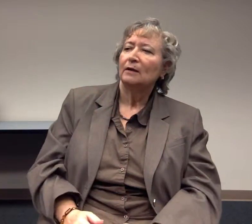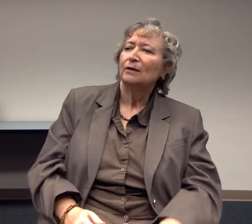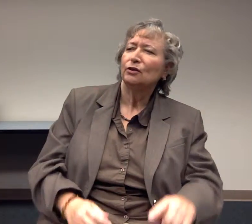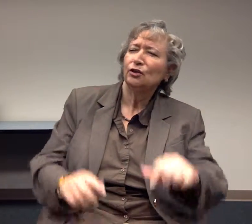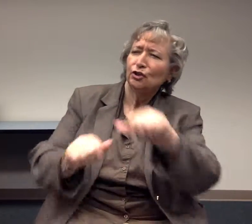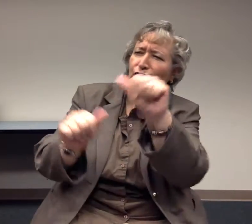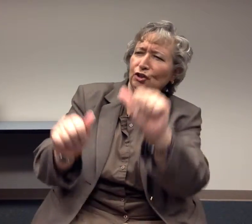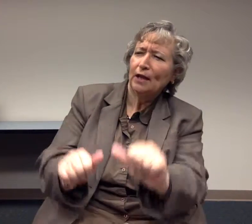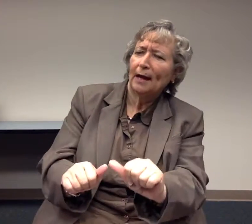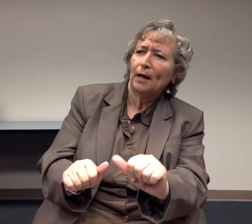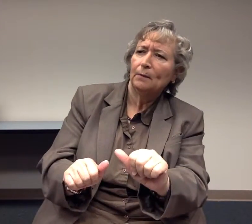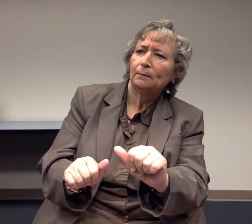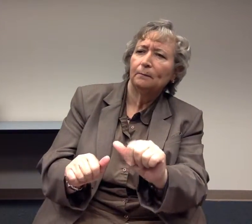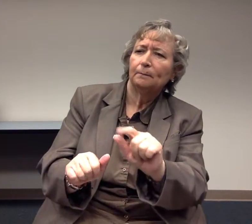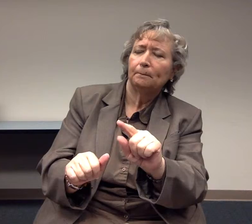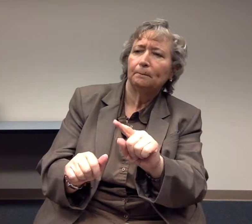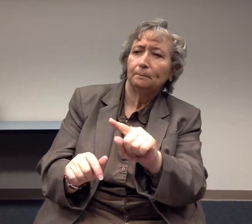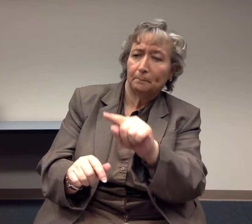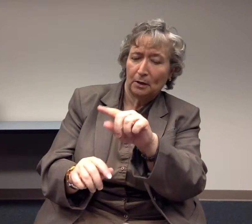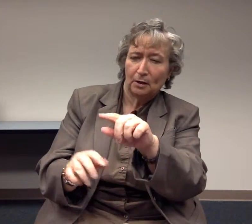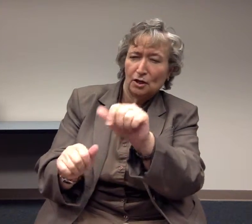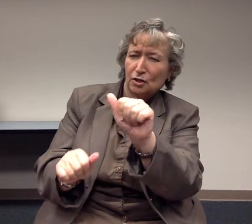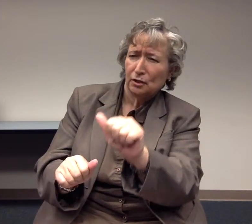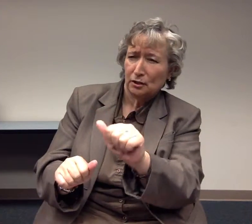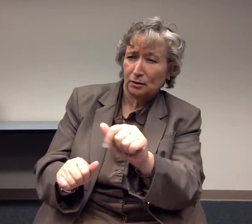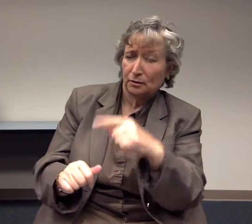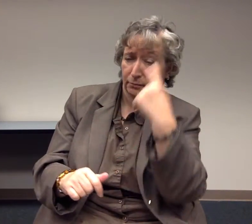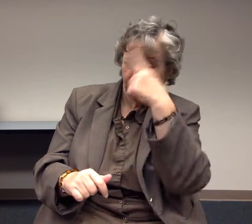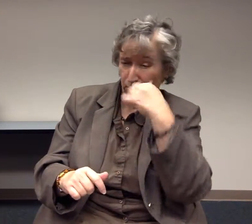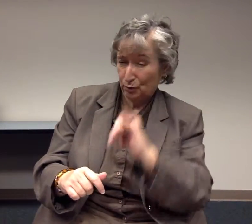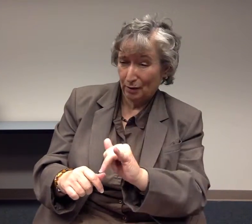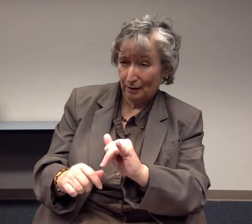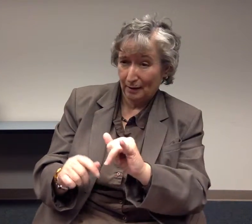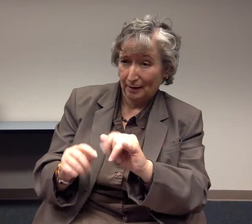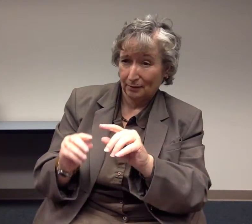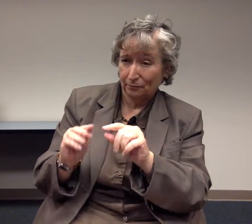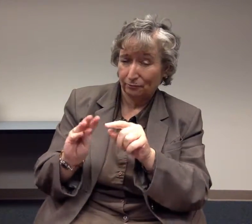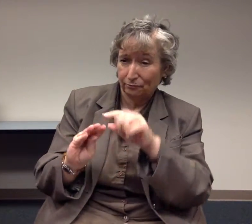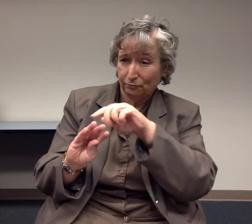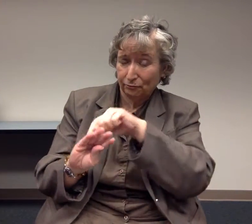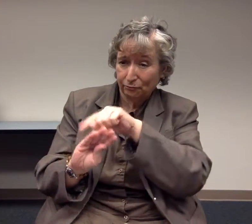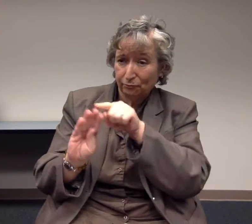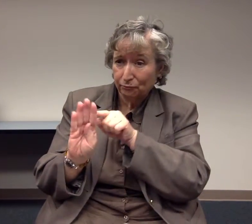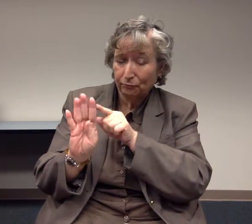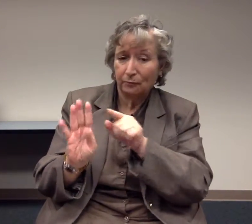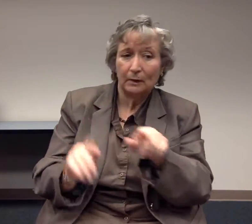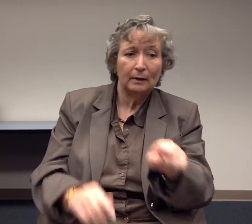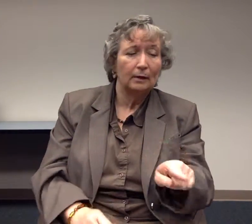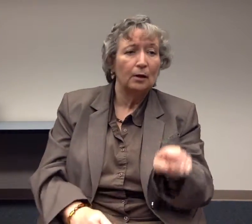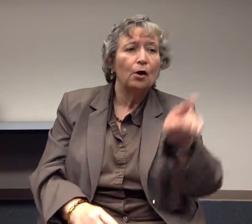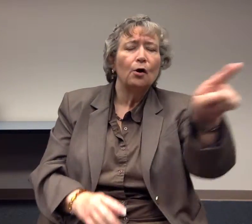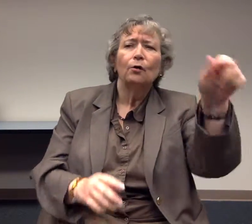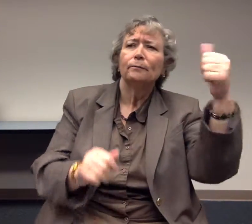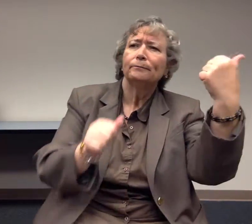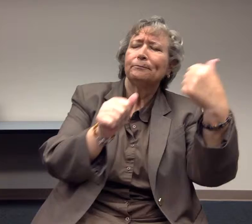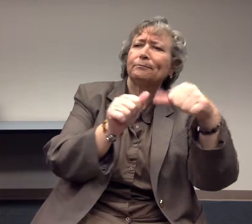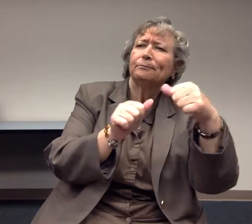Petals. Rebecca, what do you think? The shape looks like what? Rose. Okay, reminds you of a rose. Good. We're talking about an